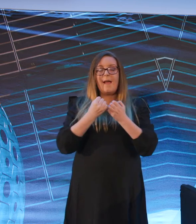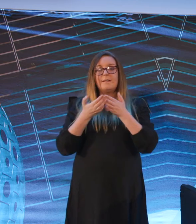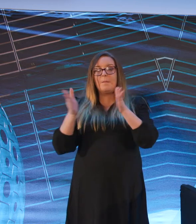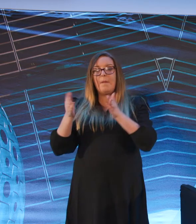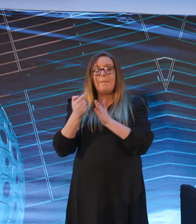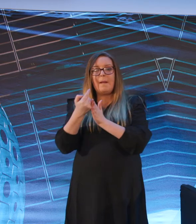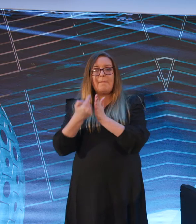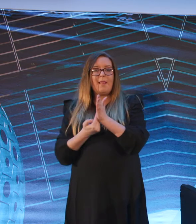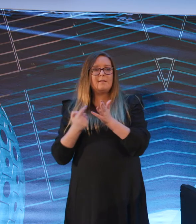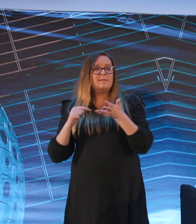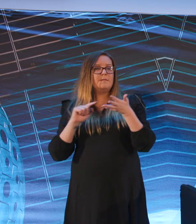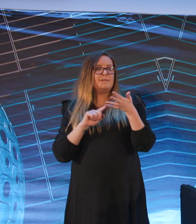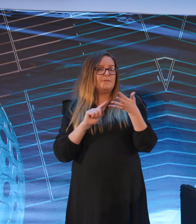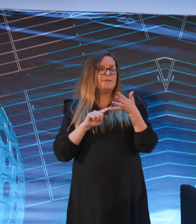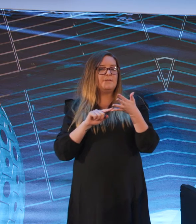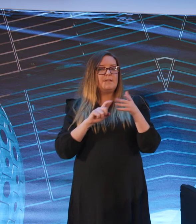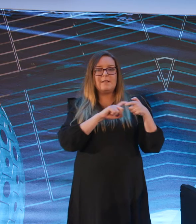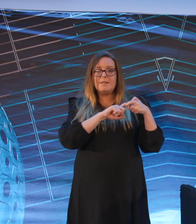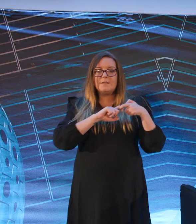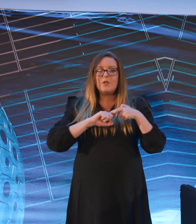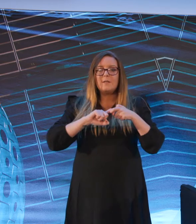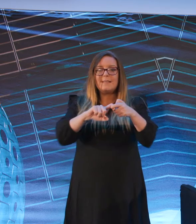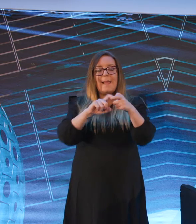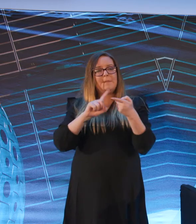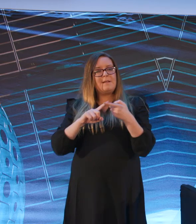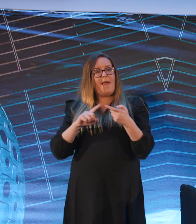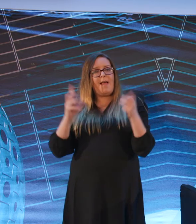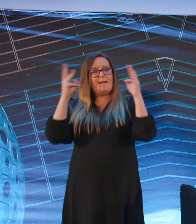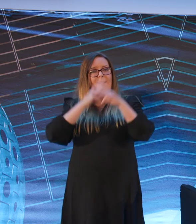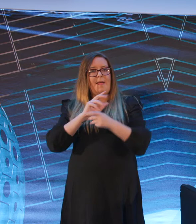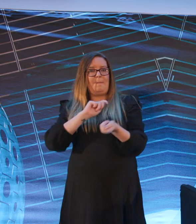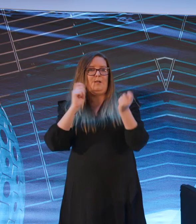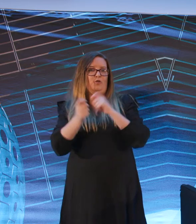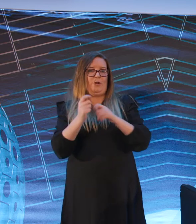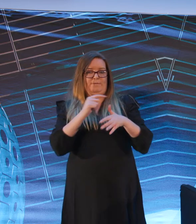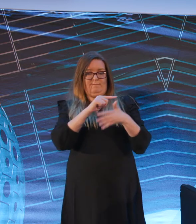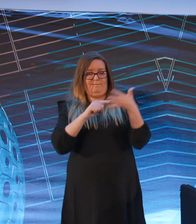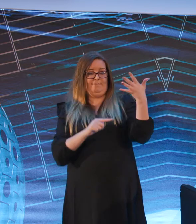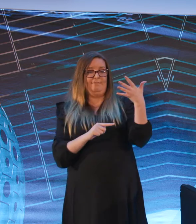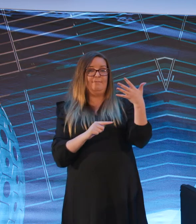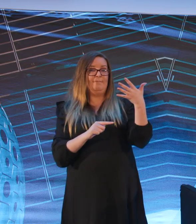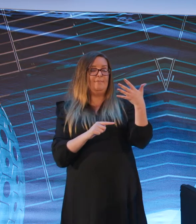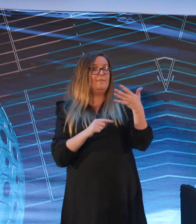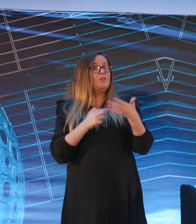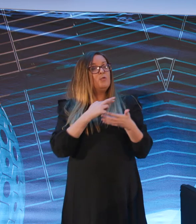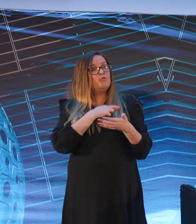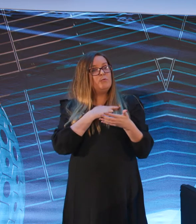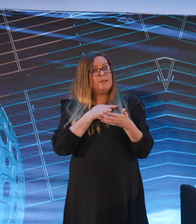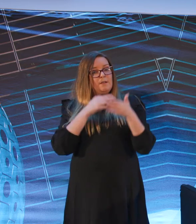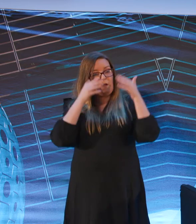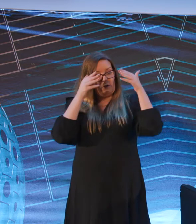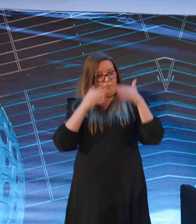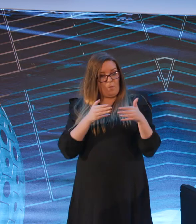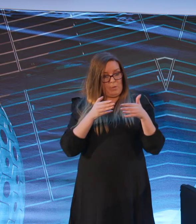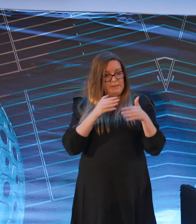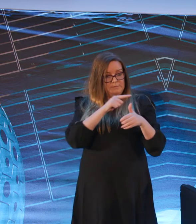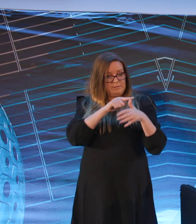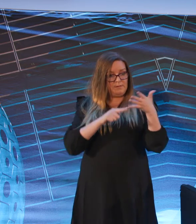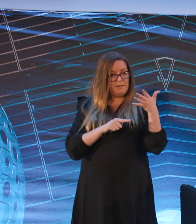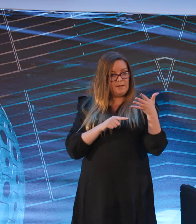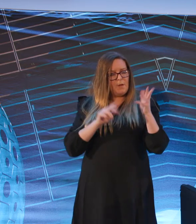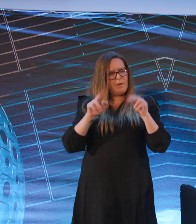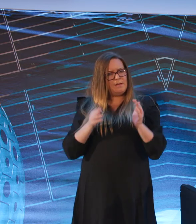policy, and sustainability and climate change. So by focusing our efforts, we can